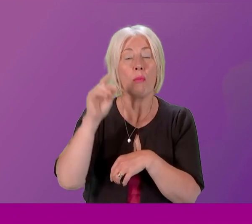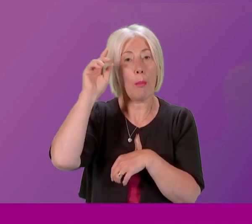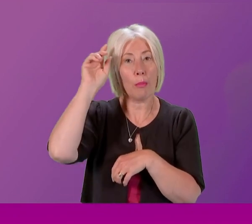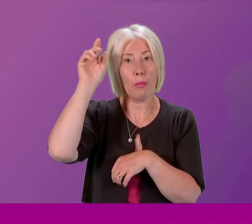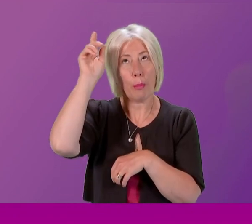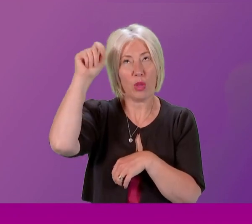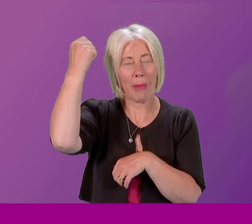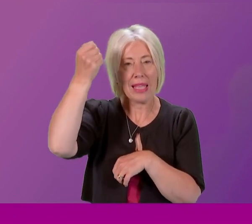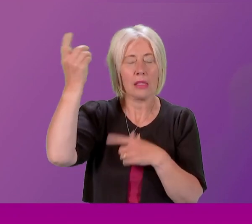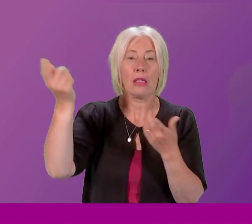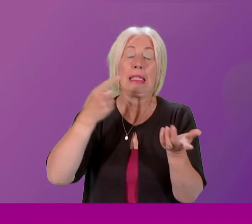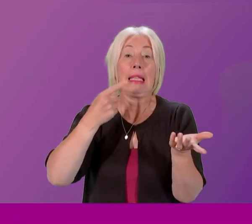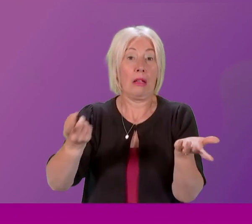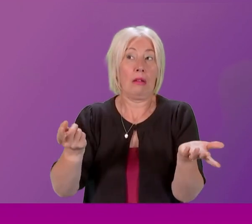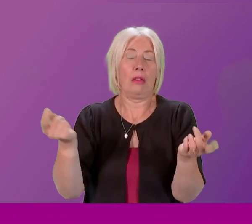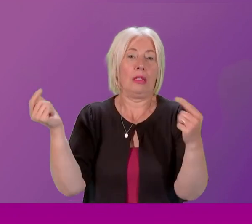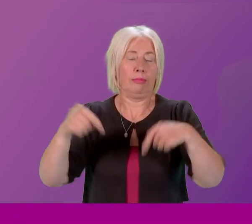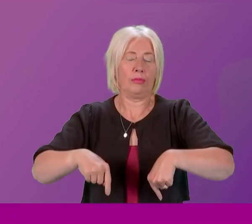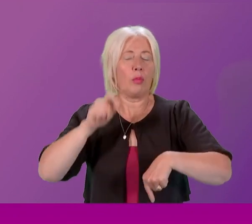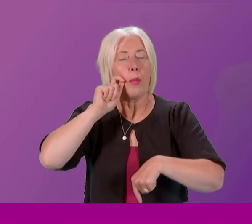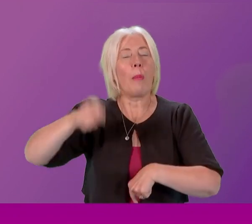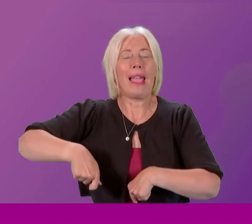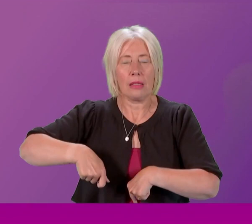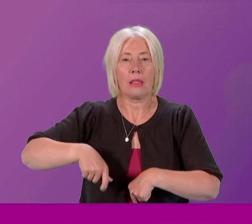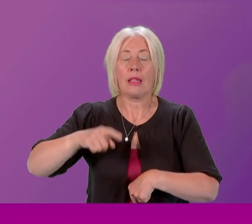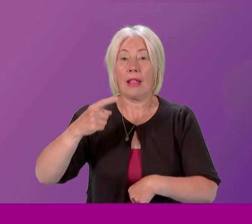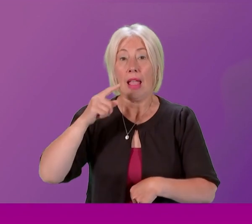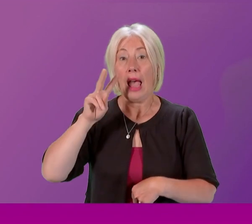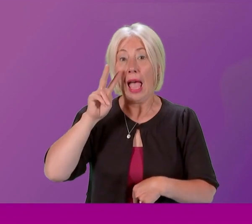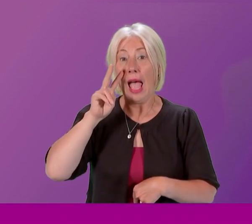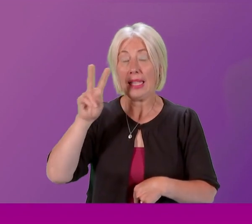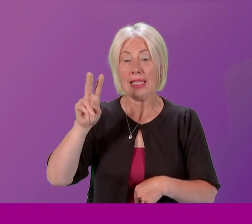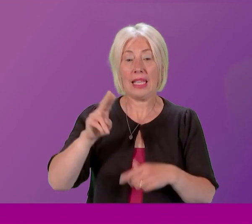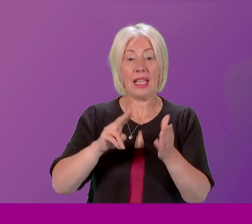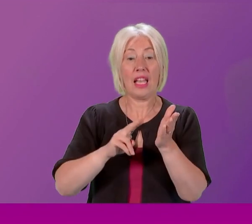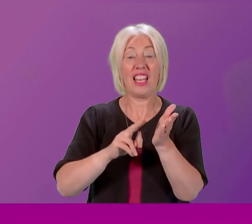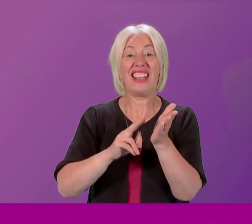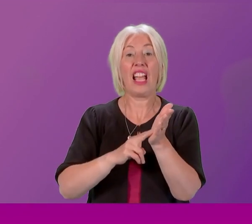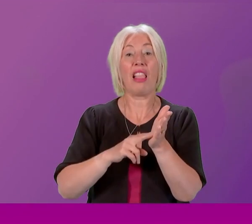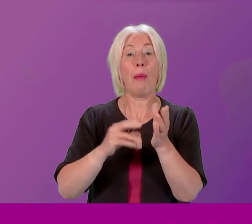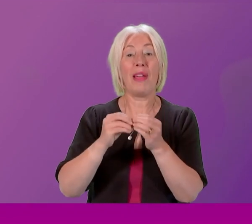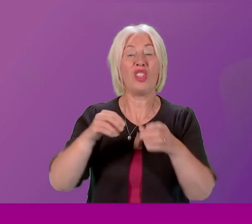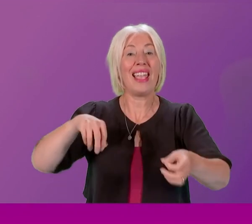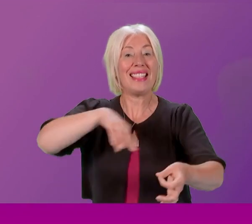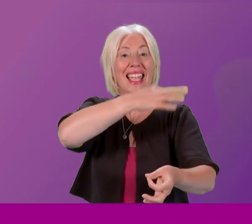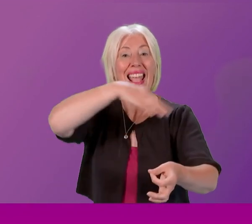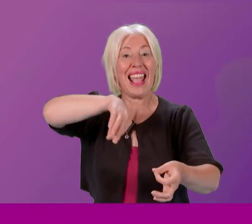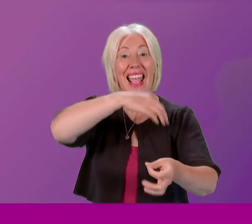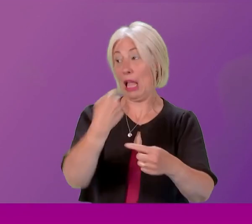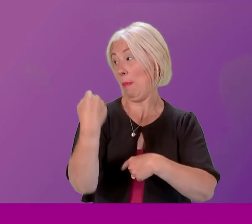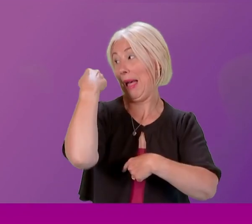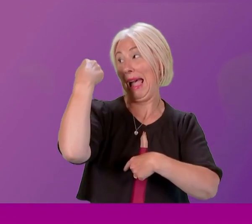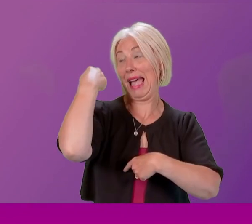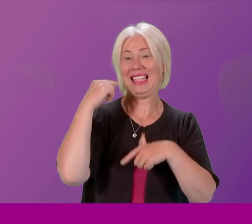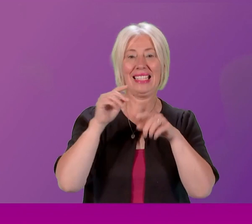orchestral concerts could be. It was amazing. I see Nicola Benedetti sitting behind me here. I say a massive thank